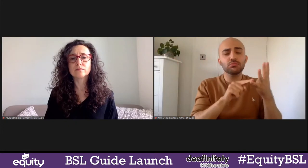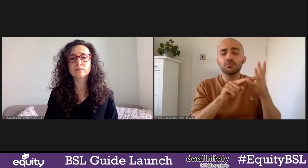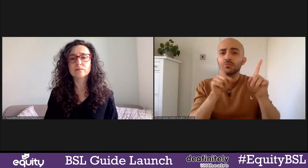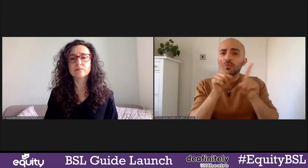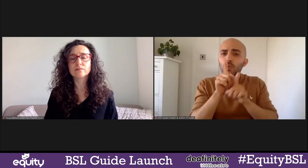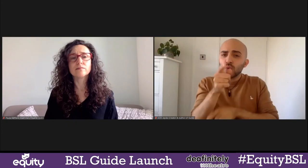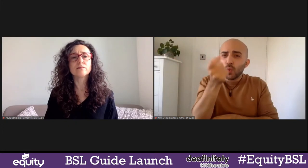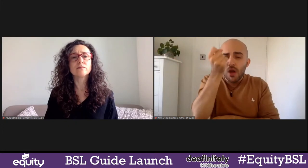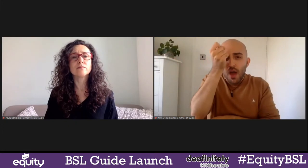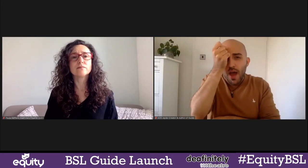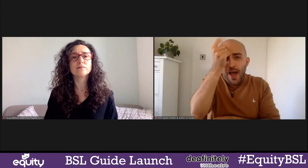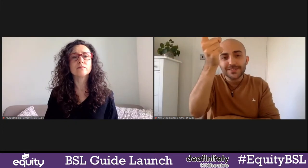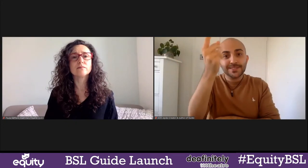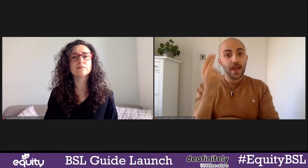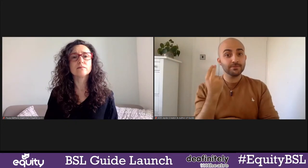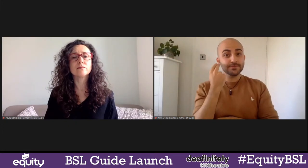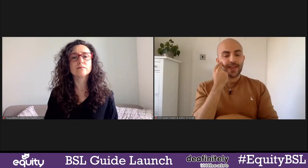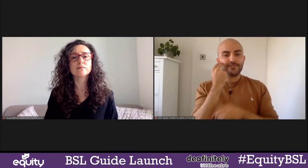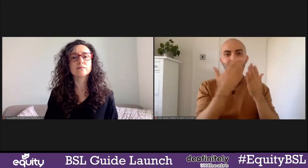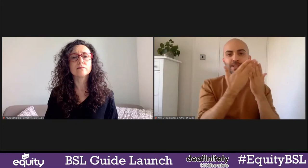terminology in terms of what's correct and incorrect,